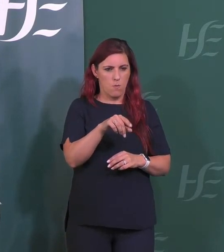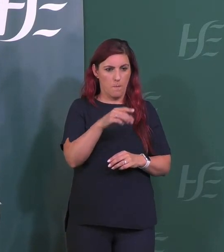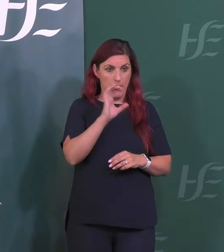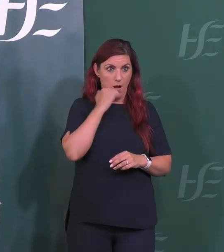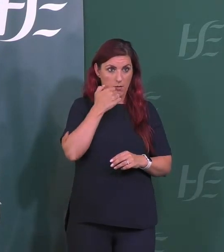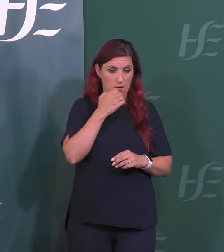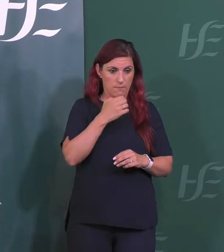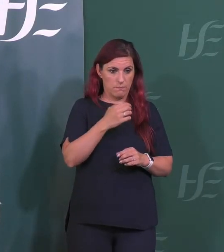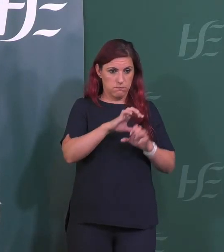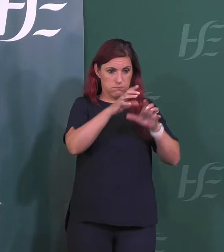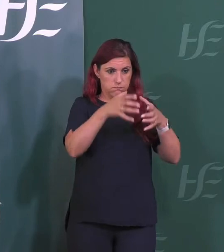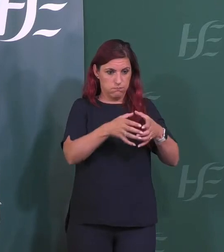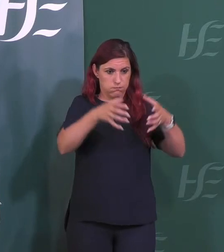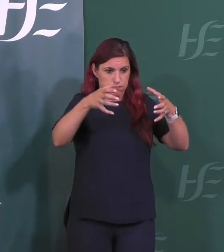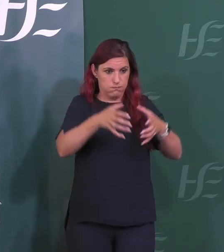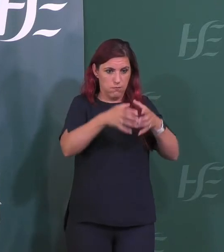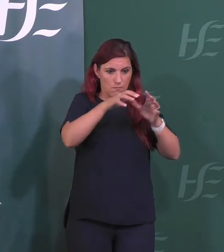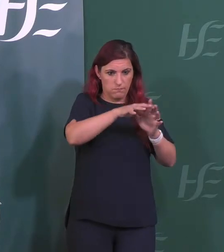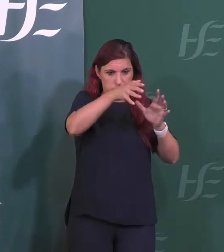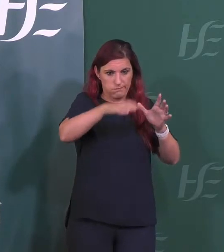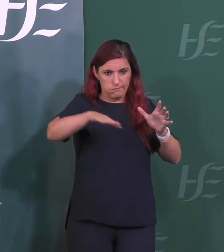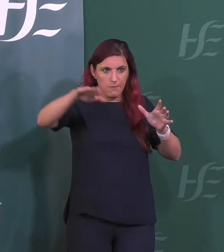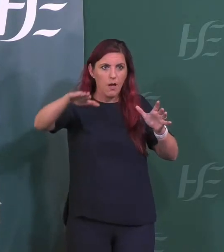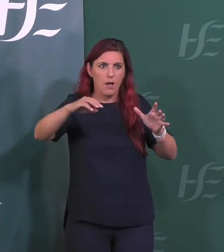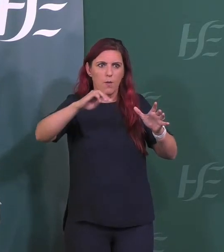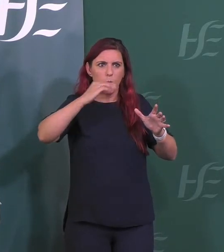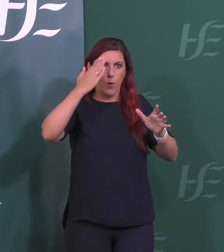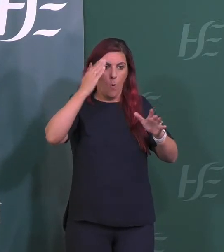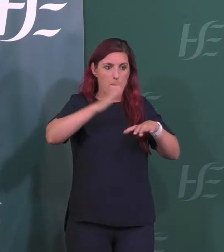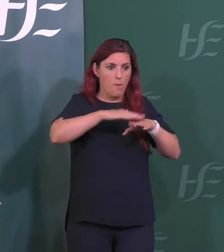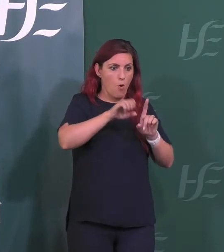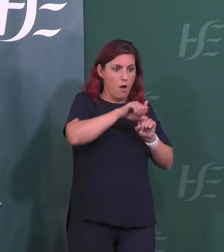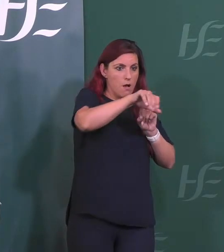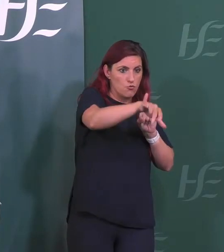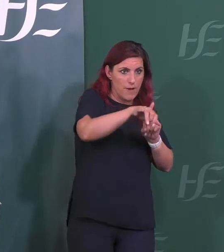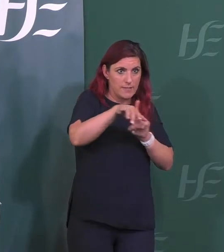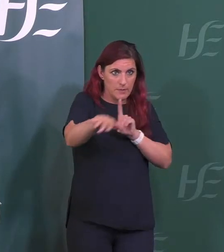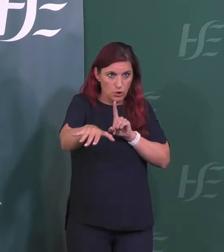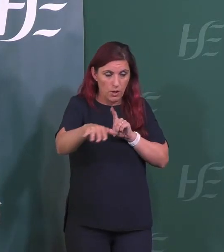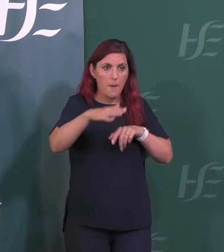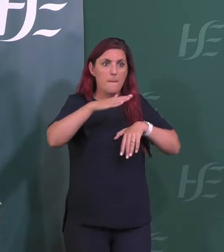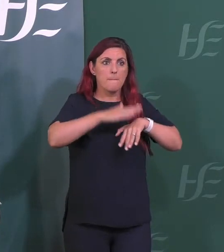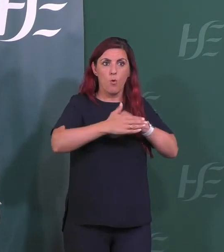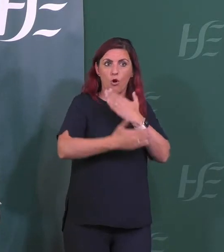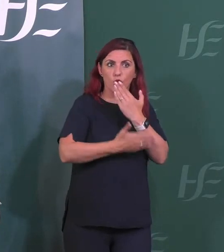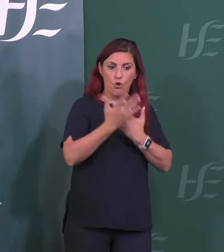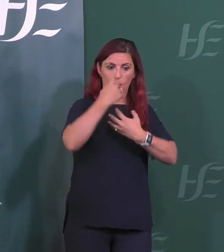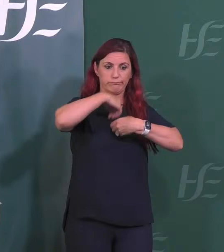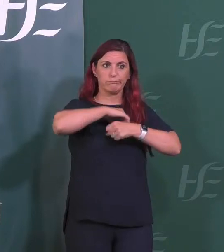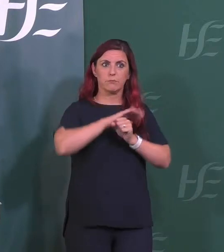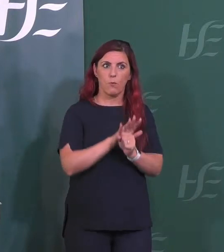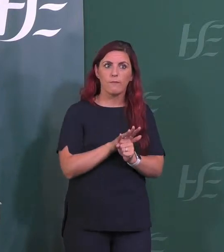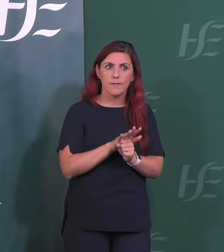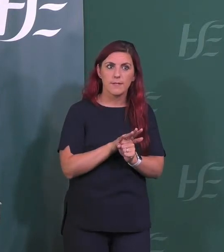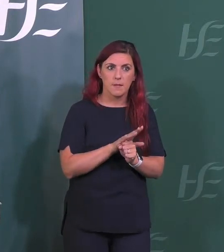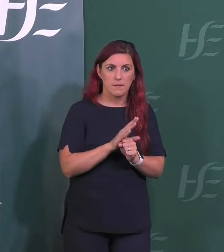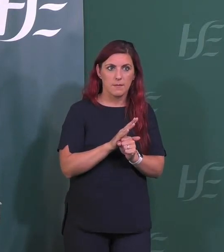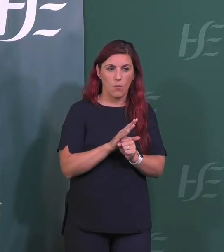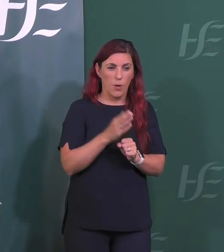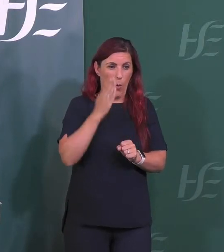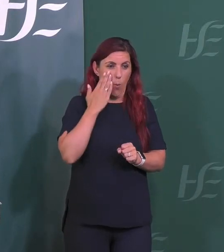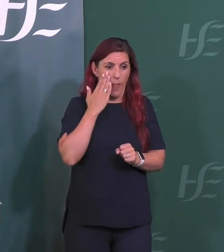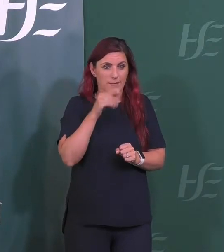do know is having higher transmission levels and higher positive cases in younger people, and that's specifically due to the vaccination